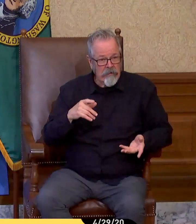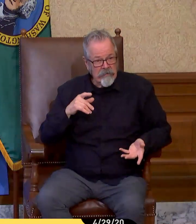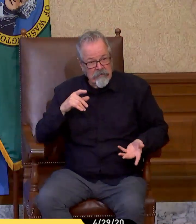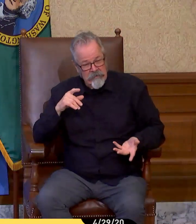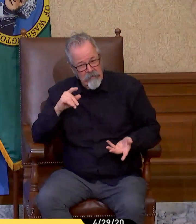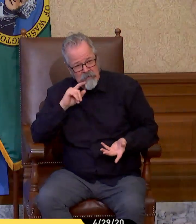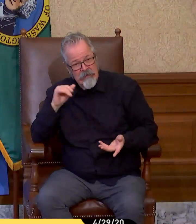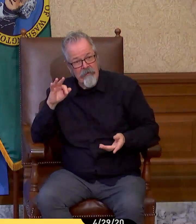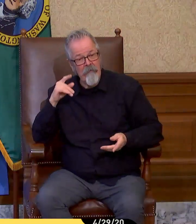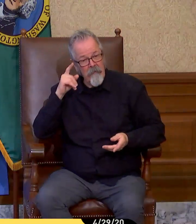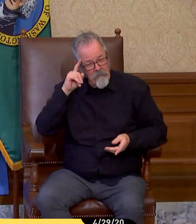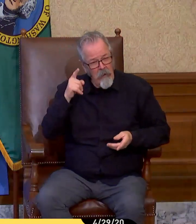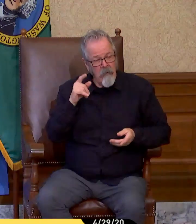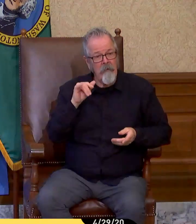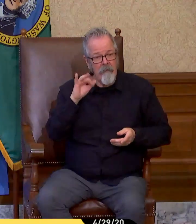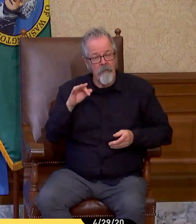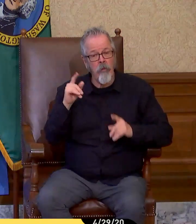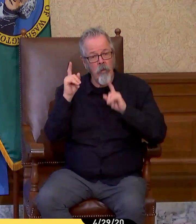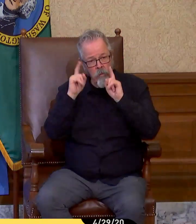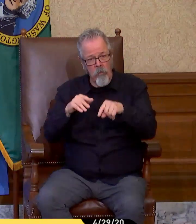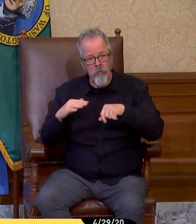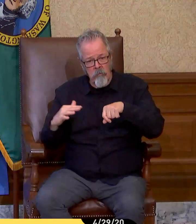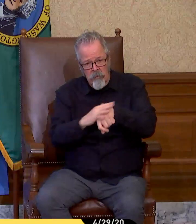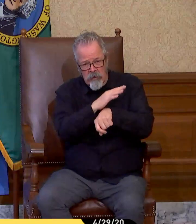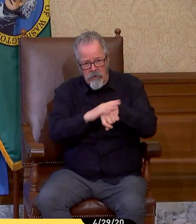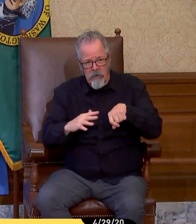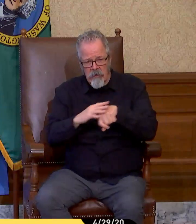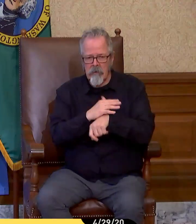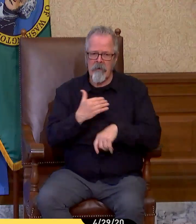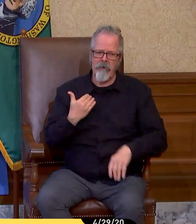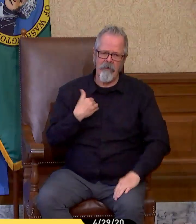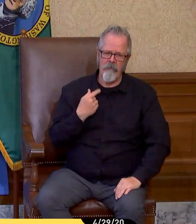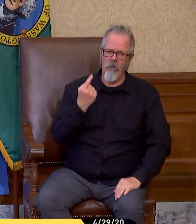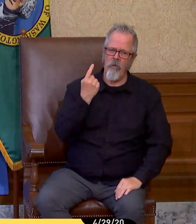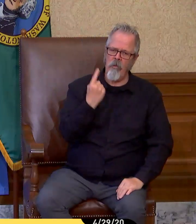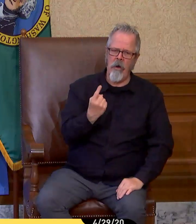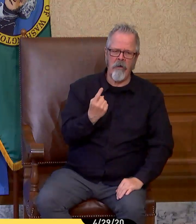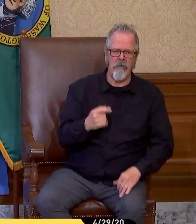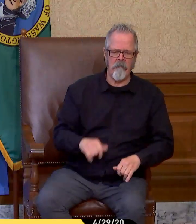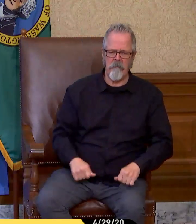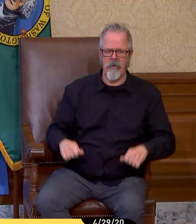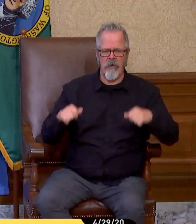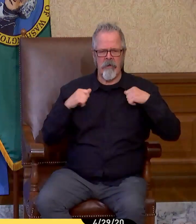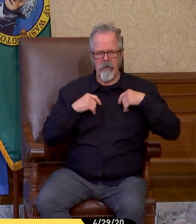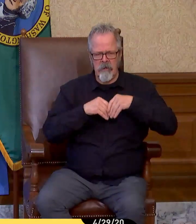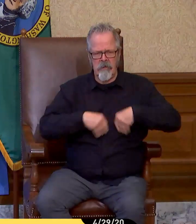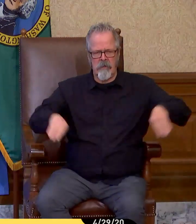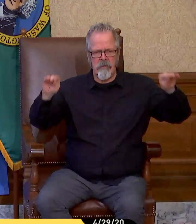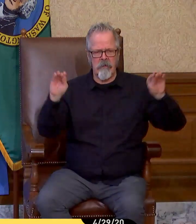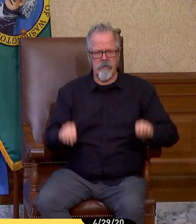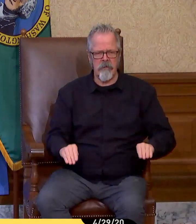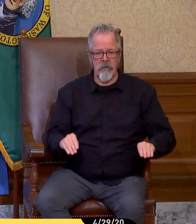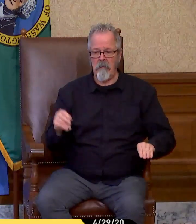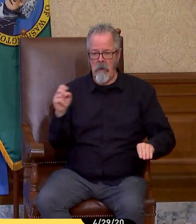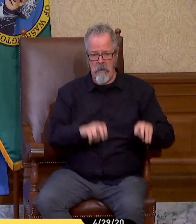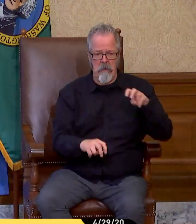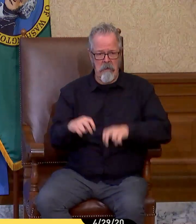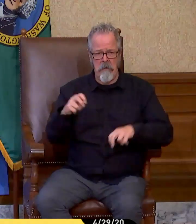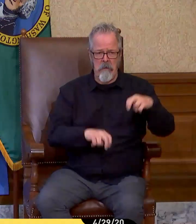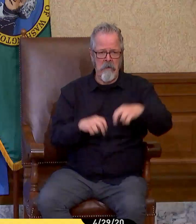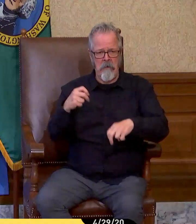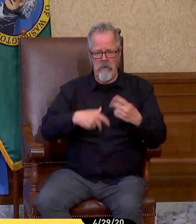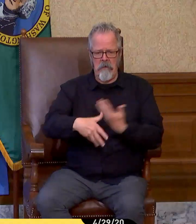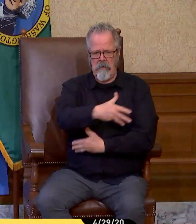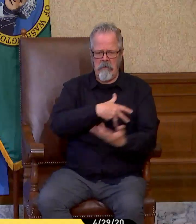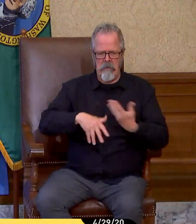that are beloved by you. And I know that's hard to figure out sometimes, but when you do that, that means somebody's grandparent may